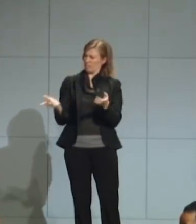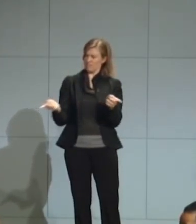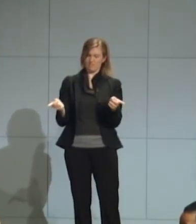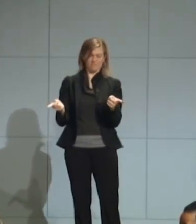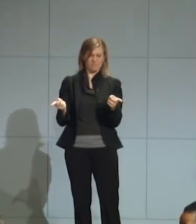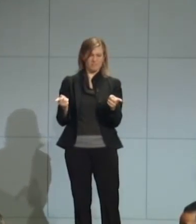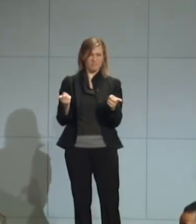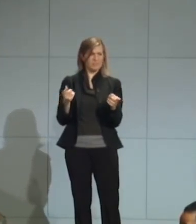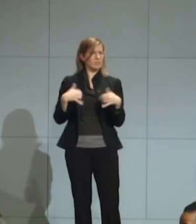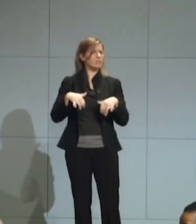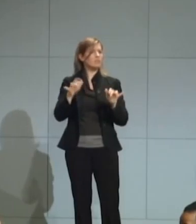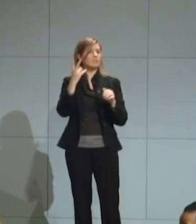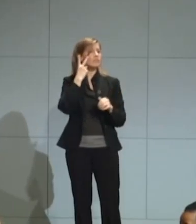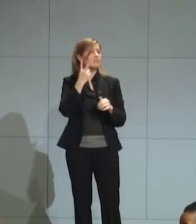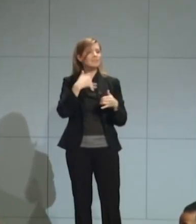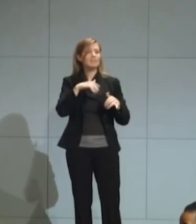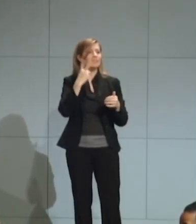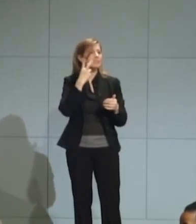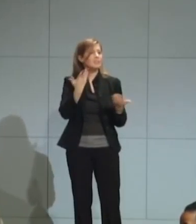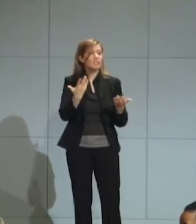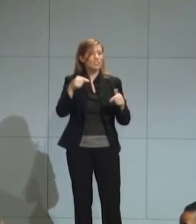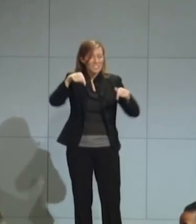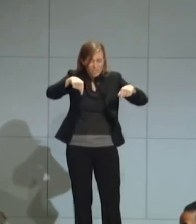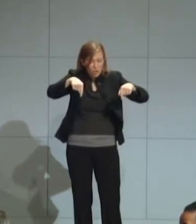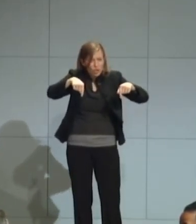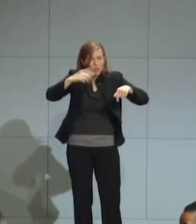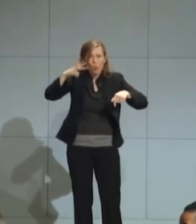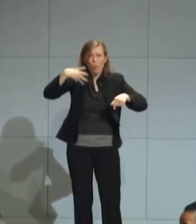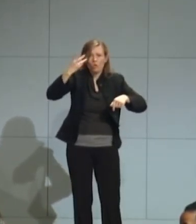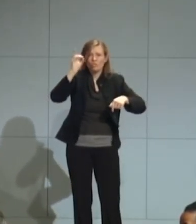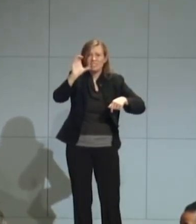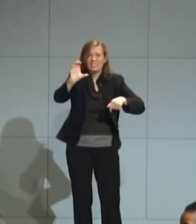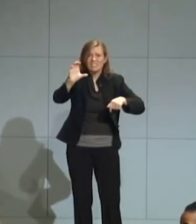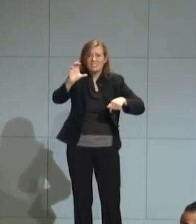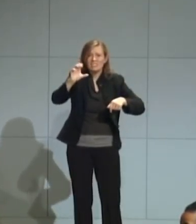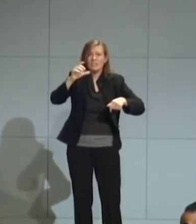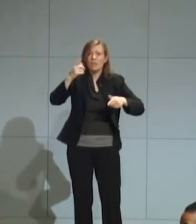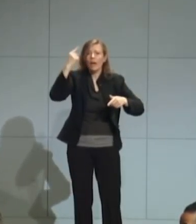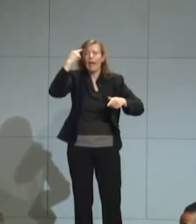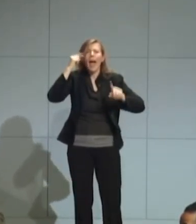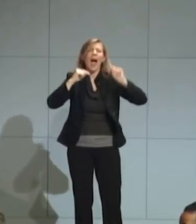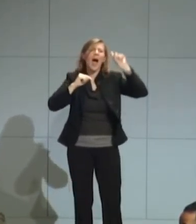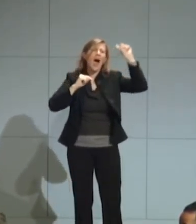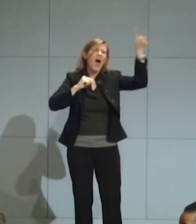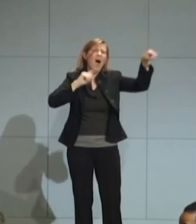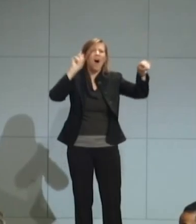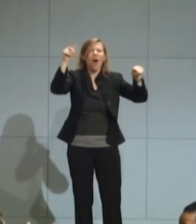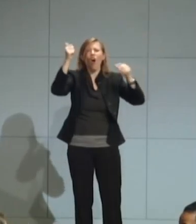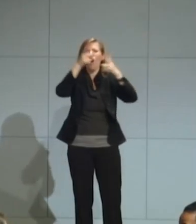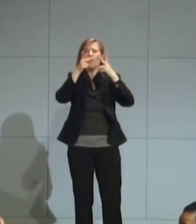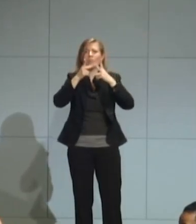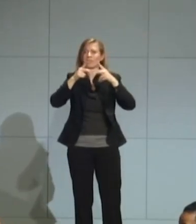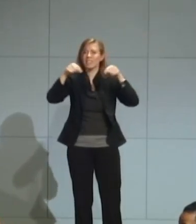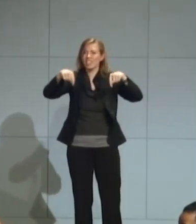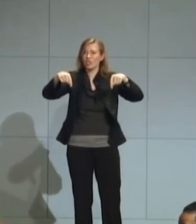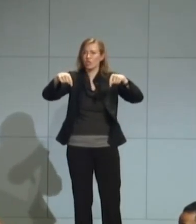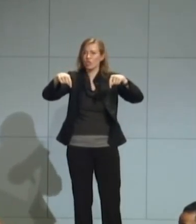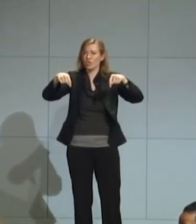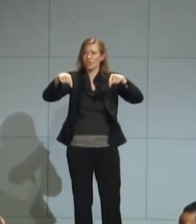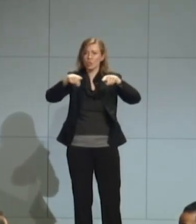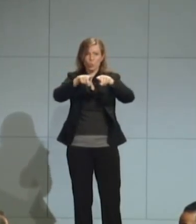year that this government passed the Homestead Act. And what was the Homestead Act? The Homestead Act was a